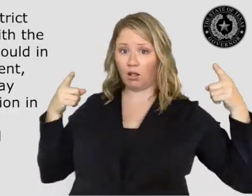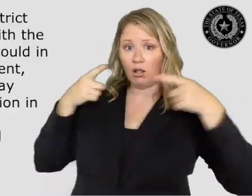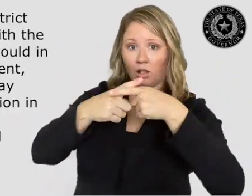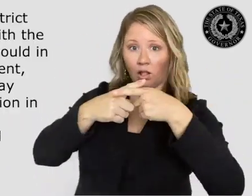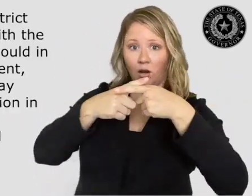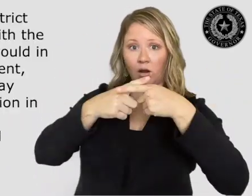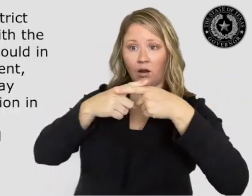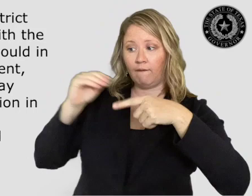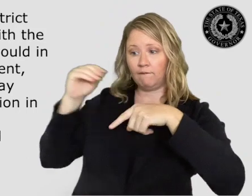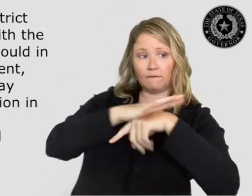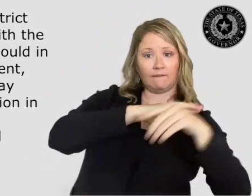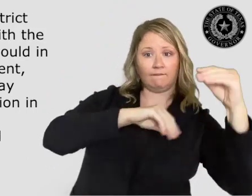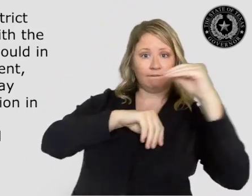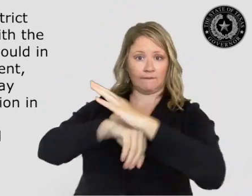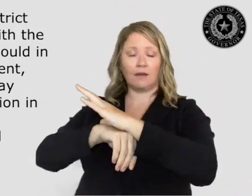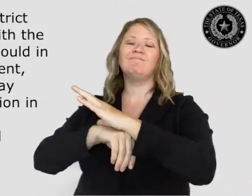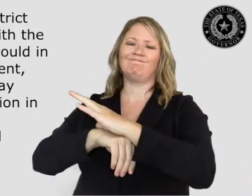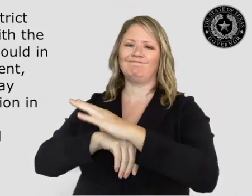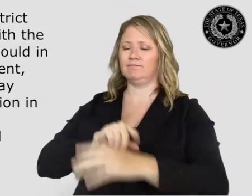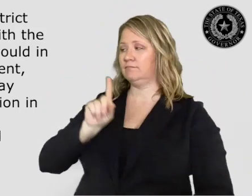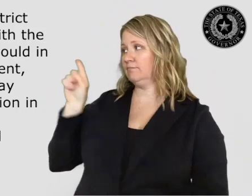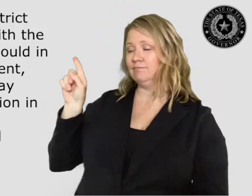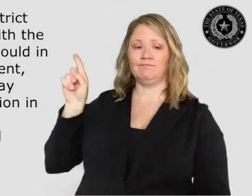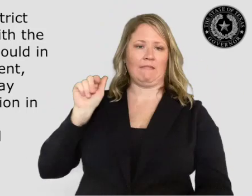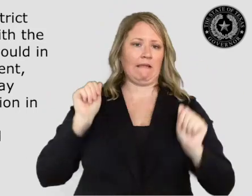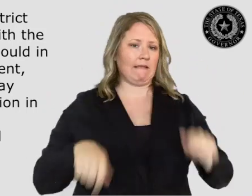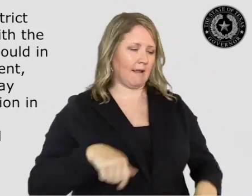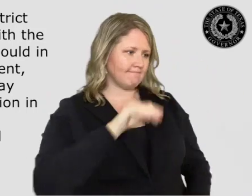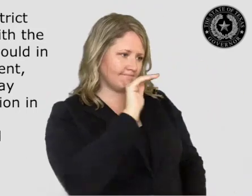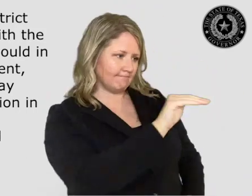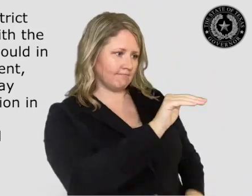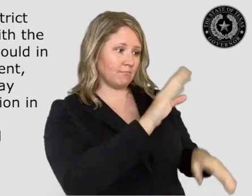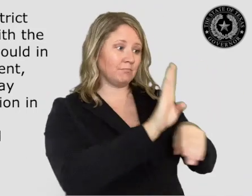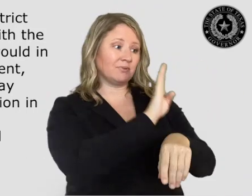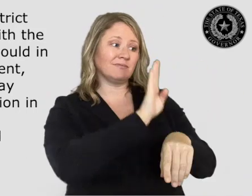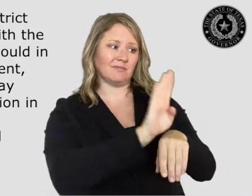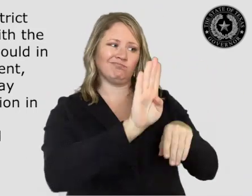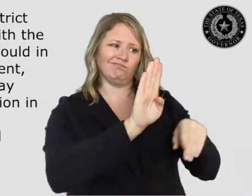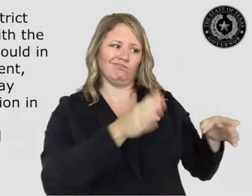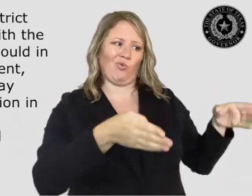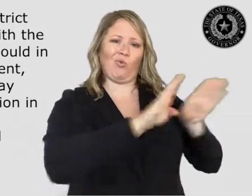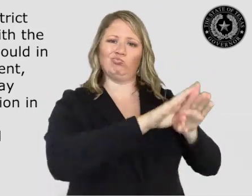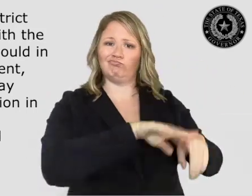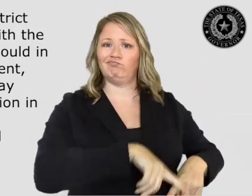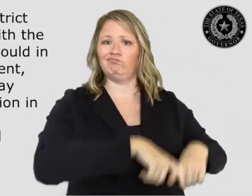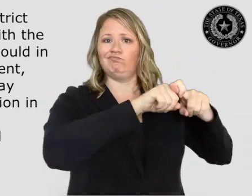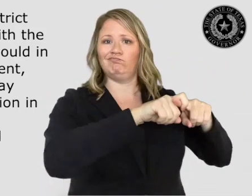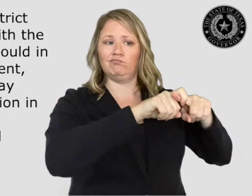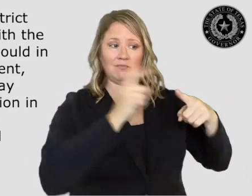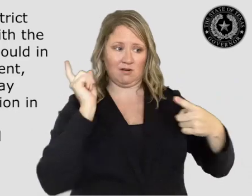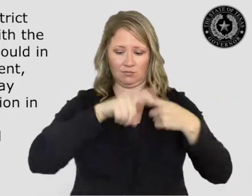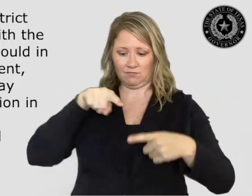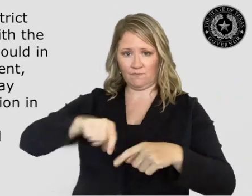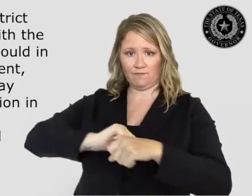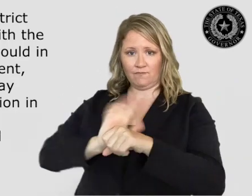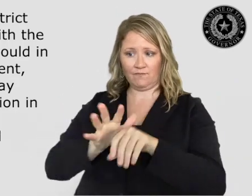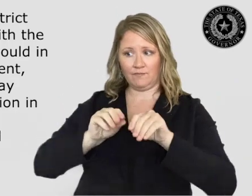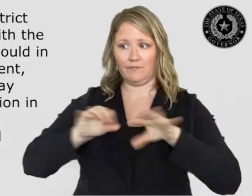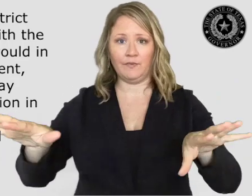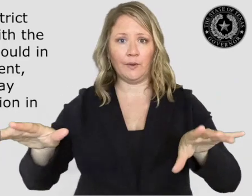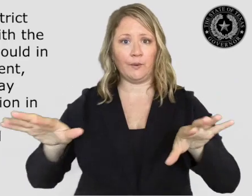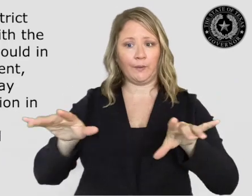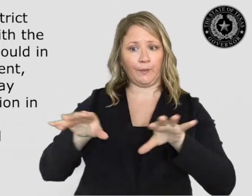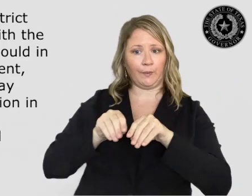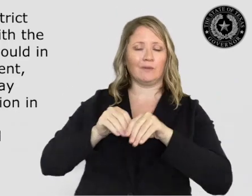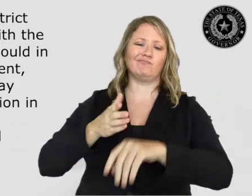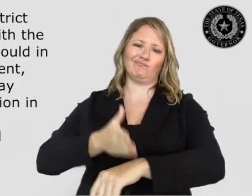business if strict compliance with the provisions would in any way prevent, hinder, or delay necessary action in coping